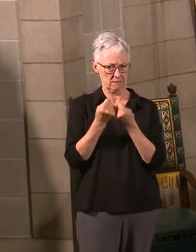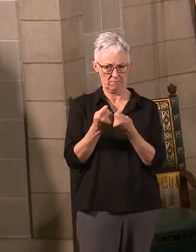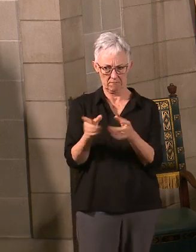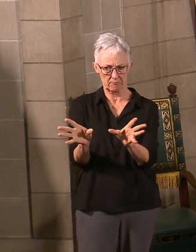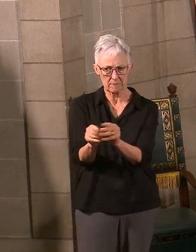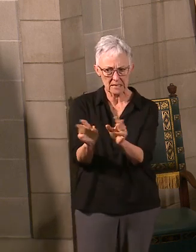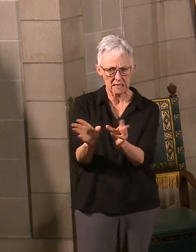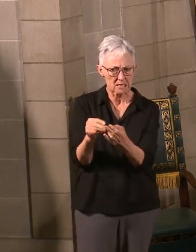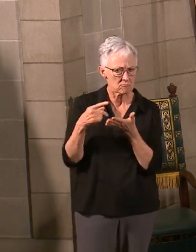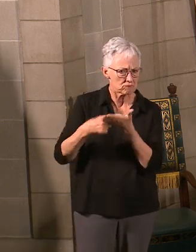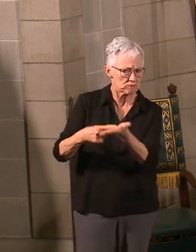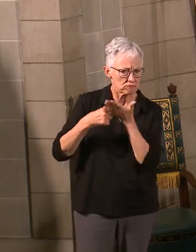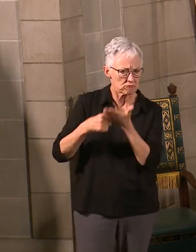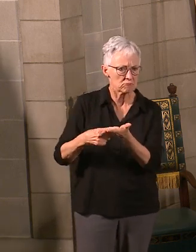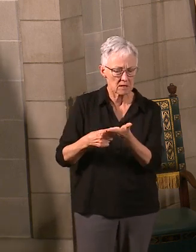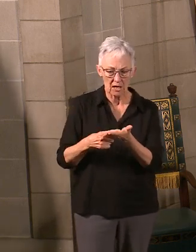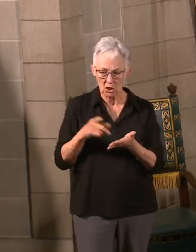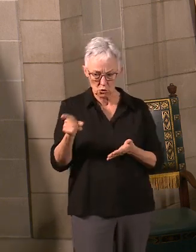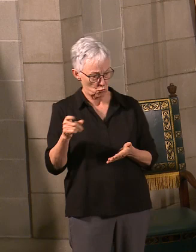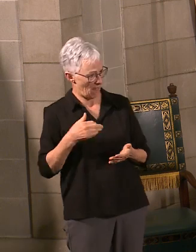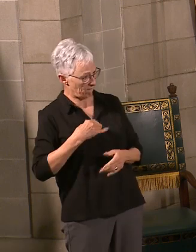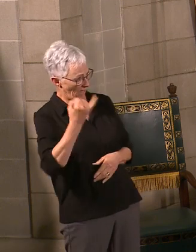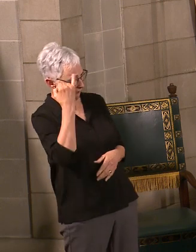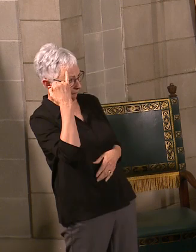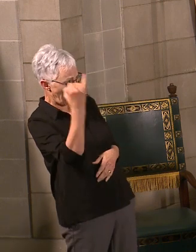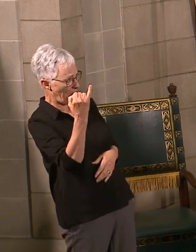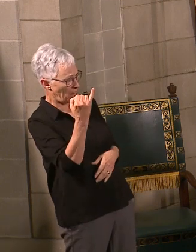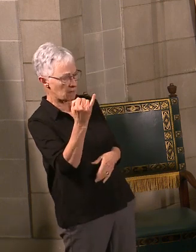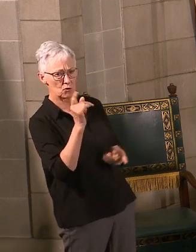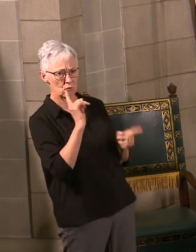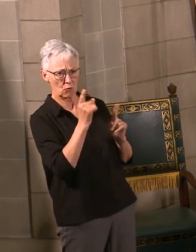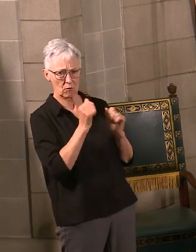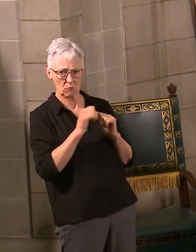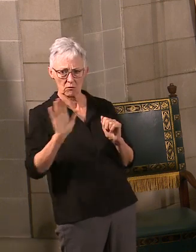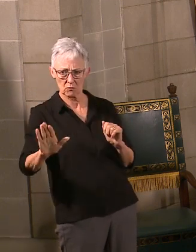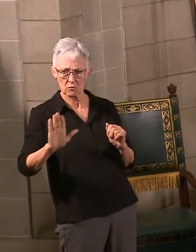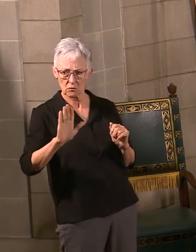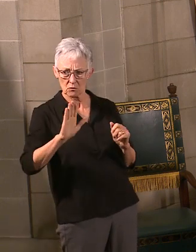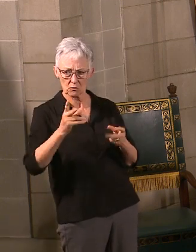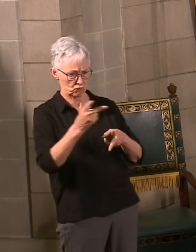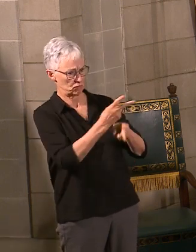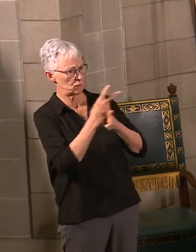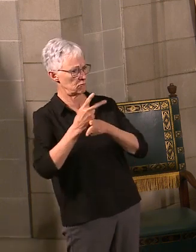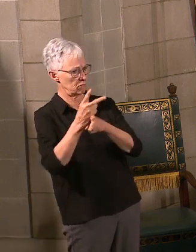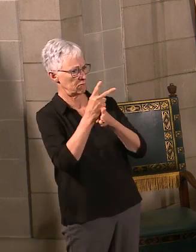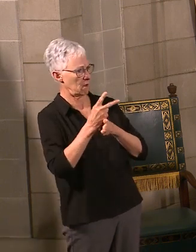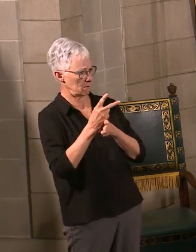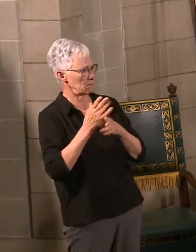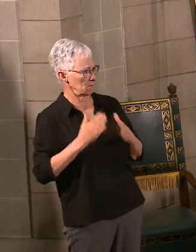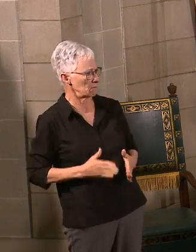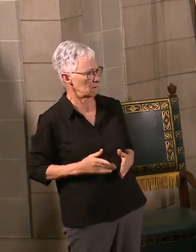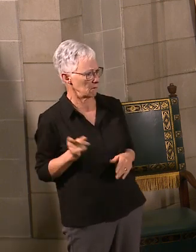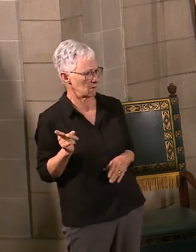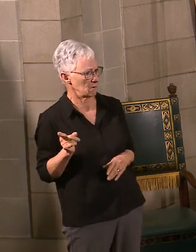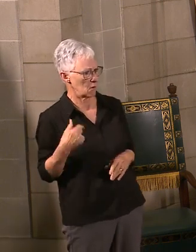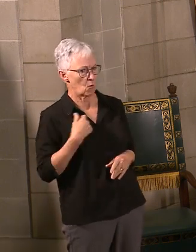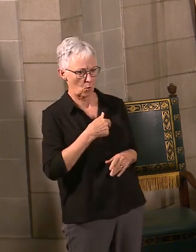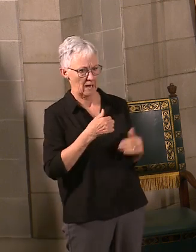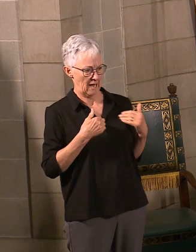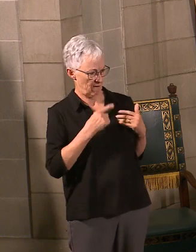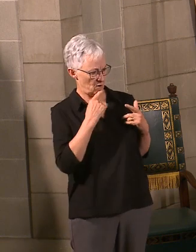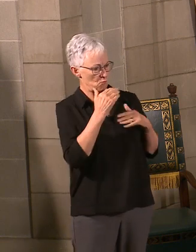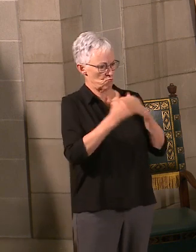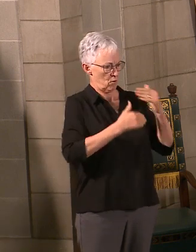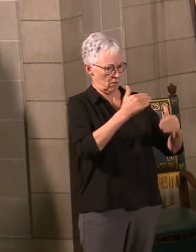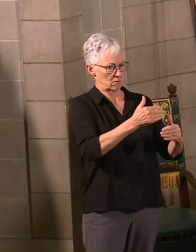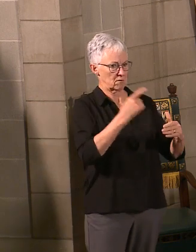your supervisor. Talk to them about, because we actually have, process in place to do that process improvement and figure out how we can